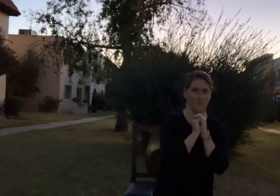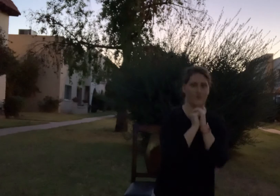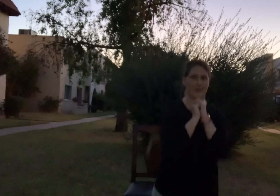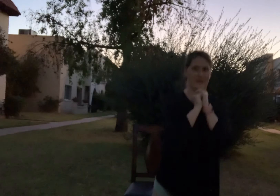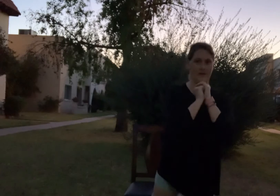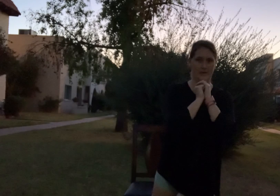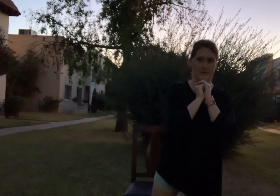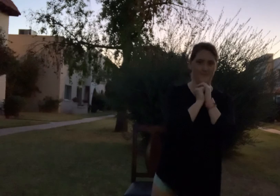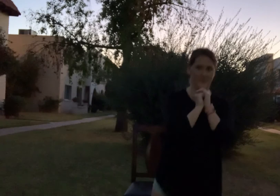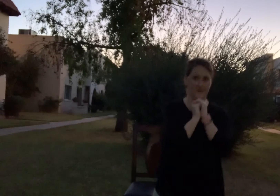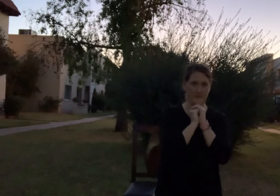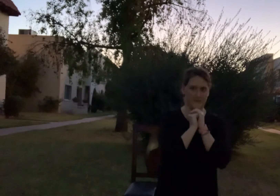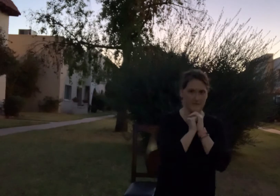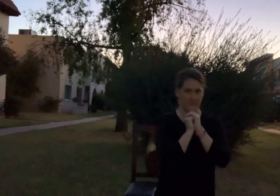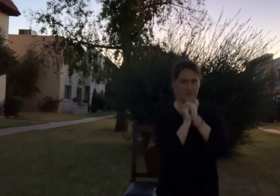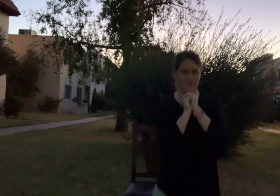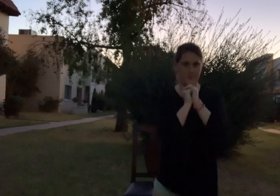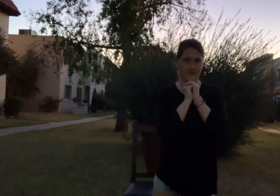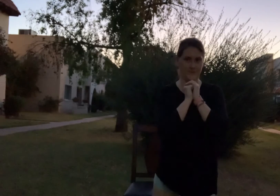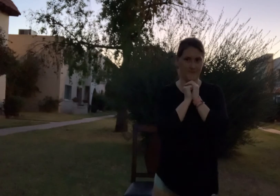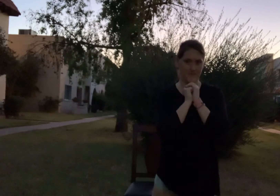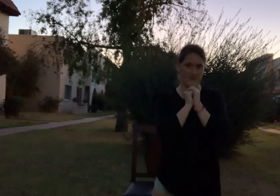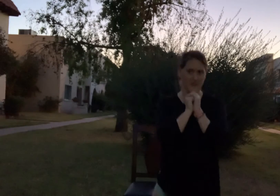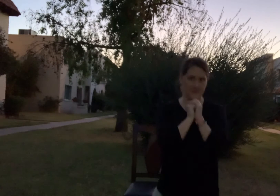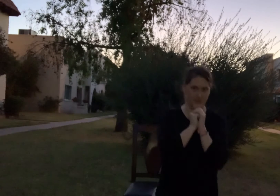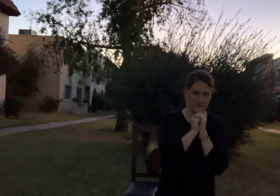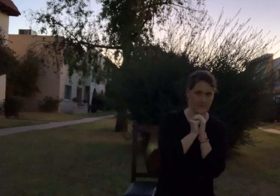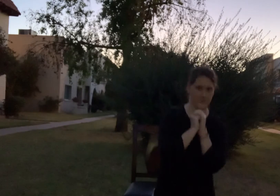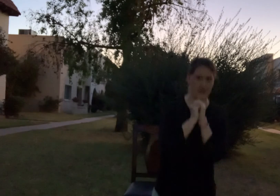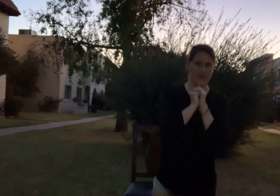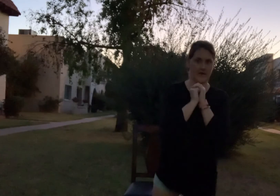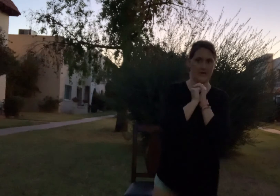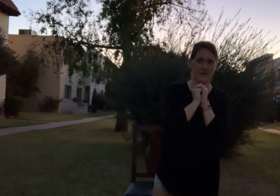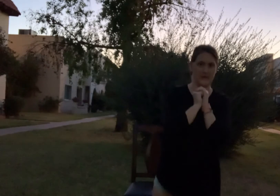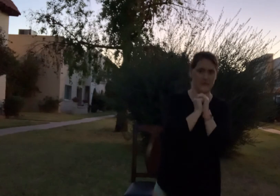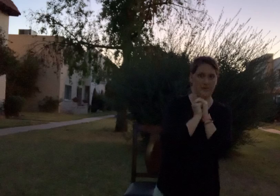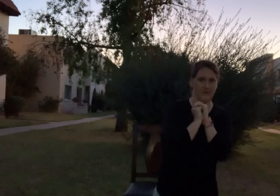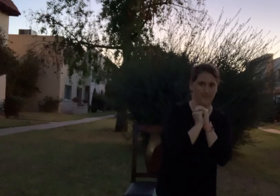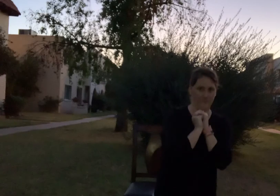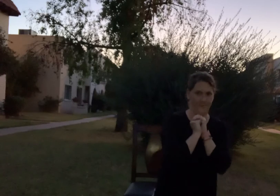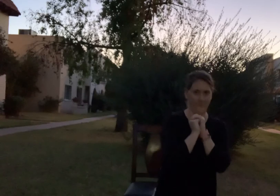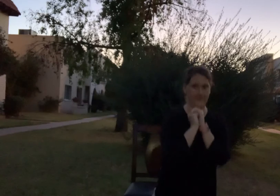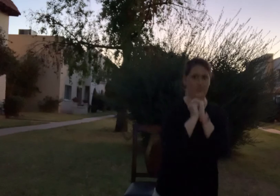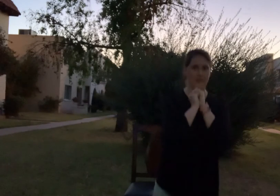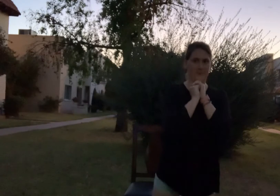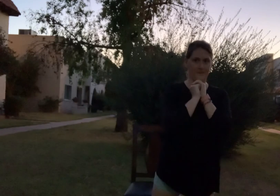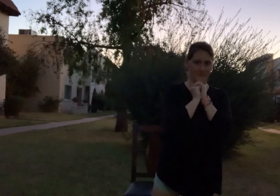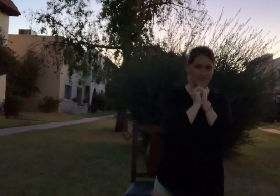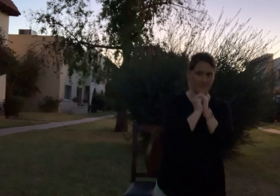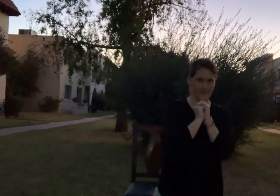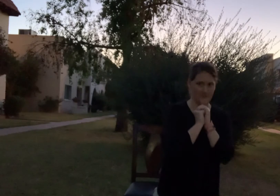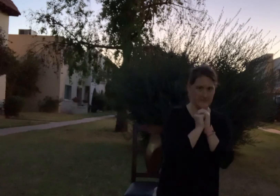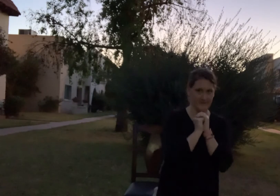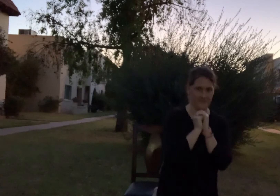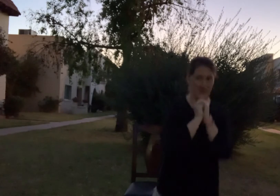One. Two, three, four,